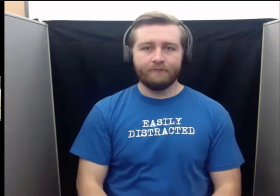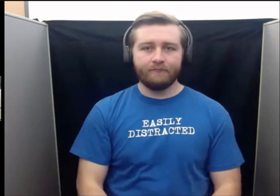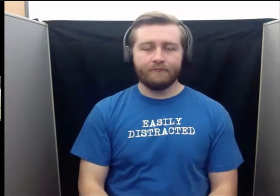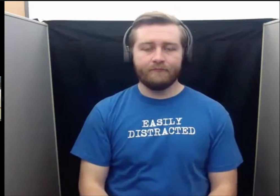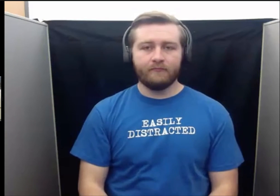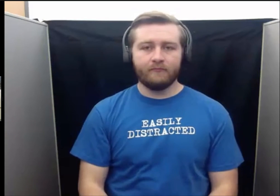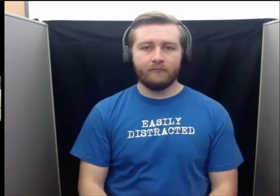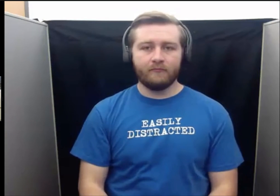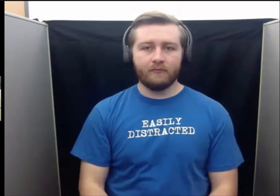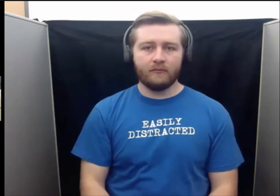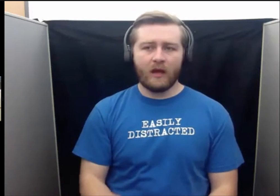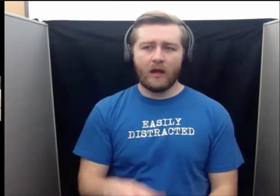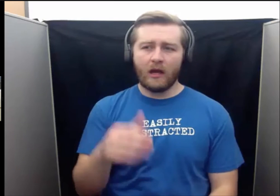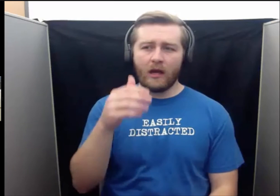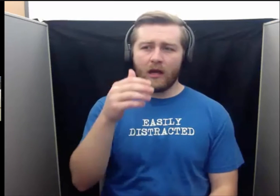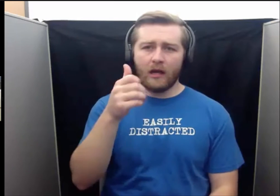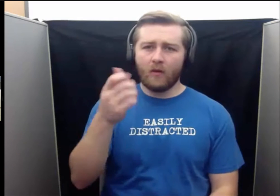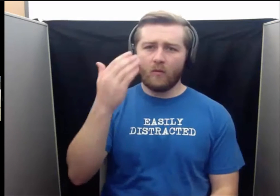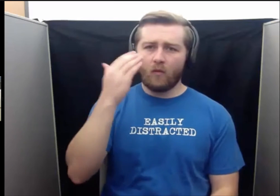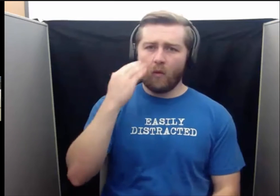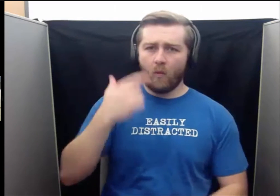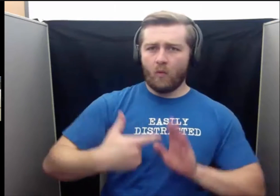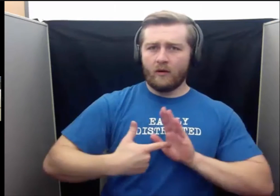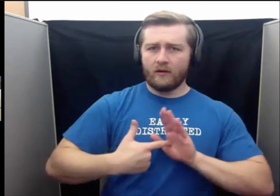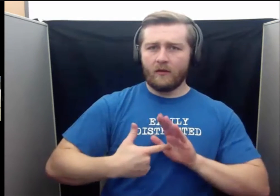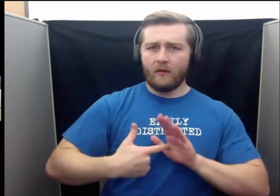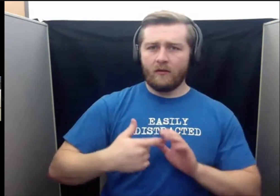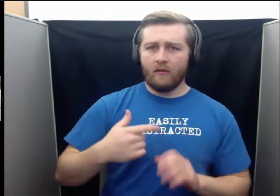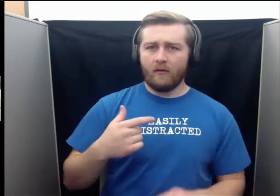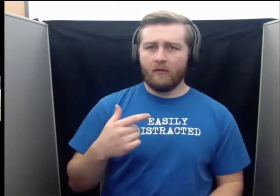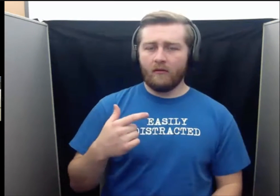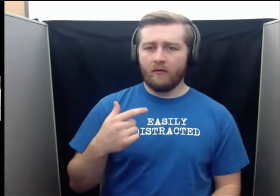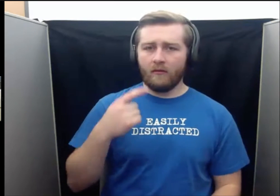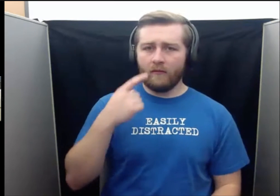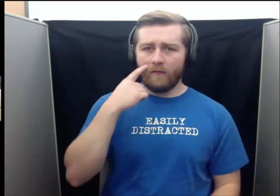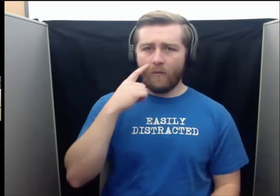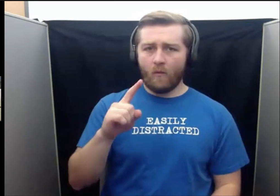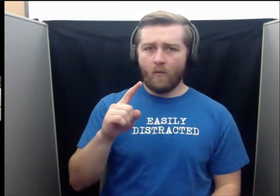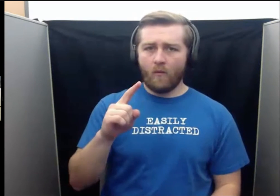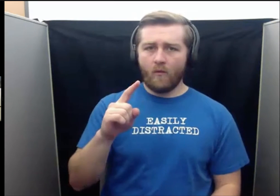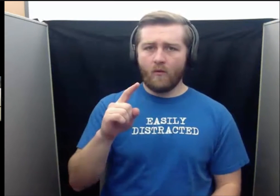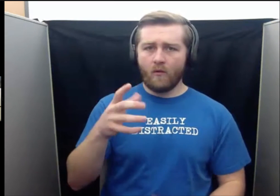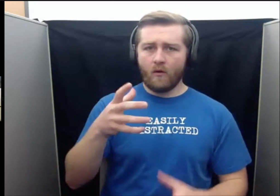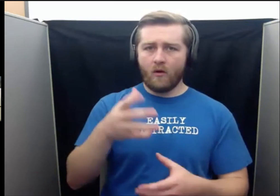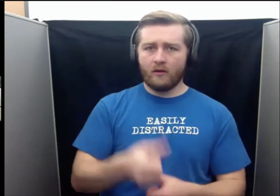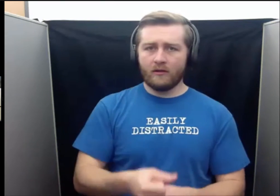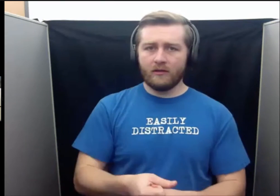Anybody think they can give a good example of condensation?